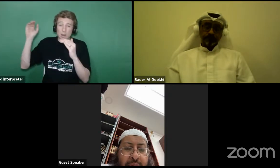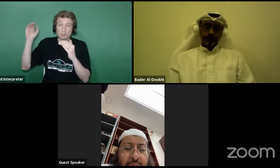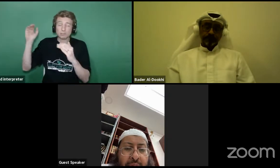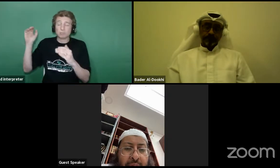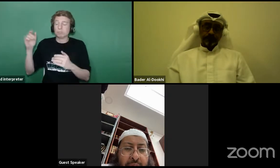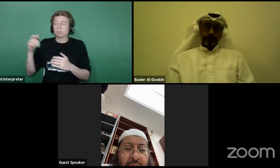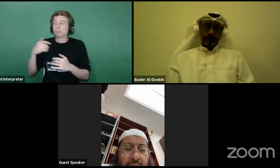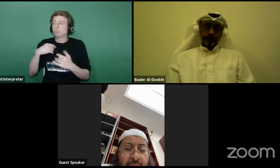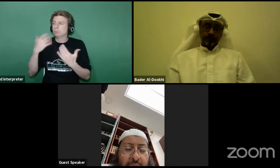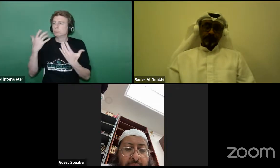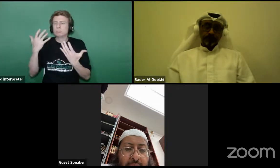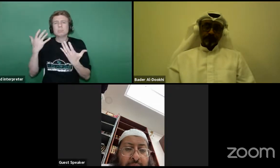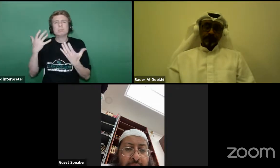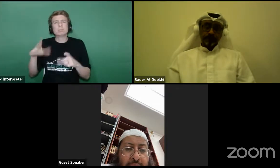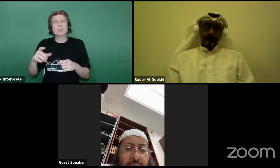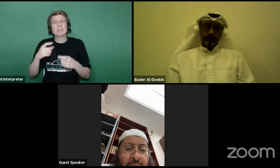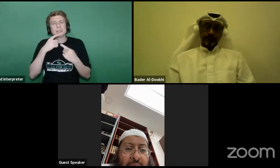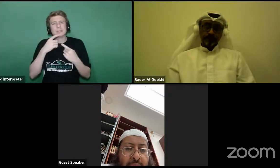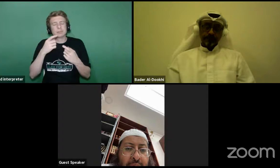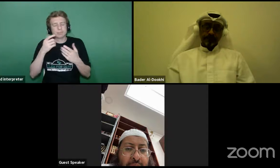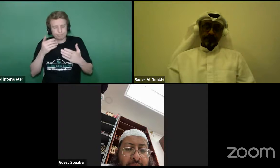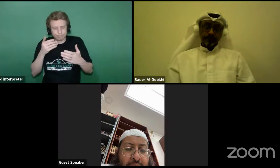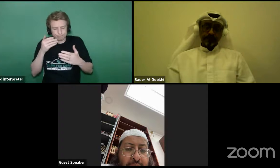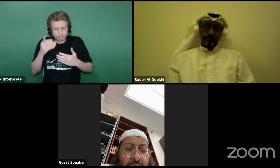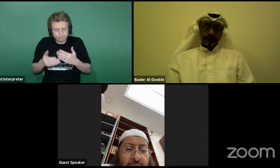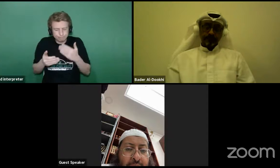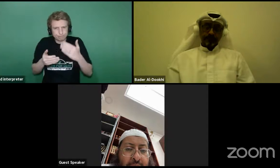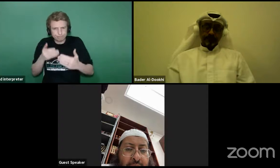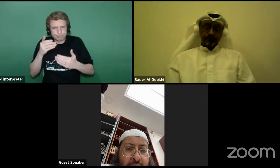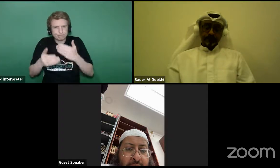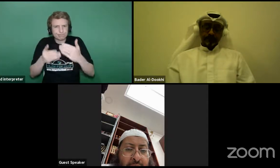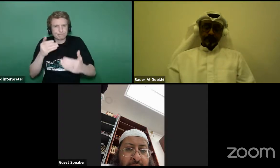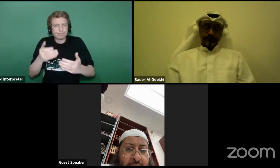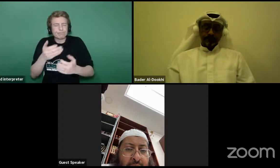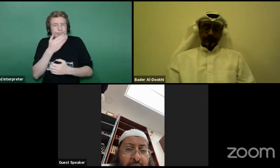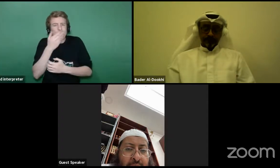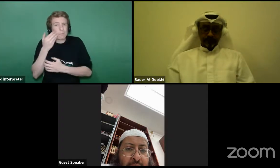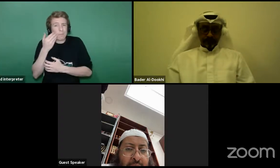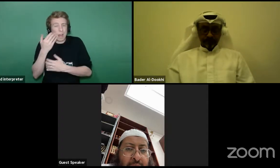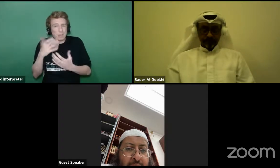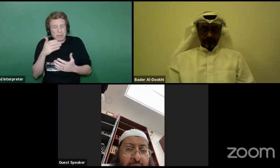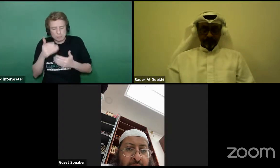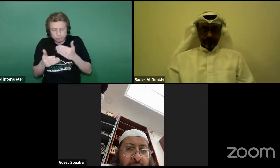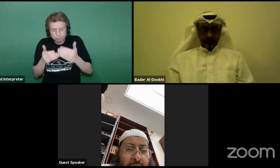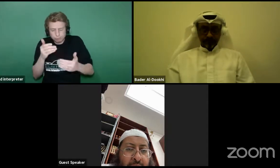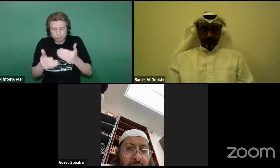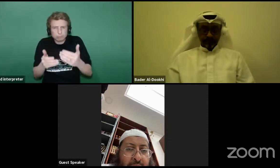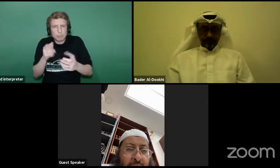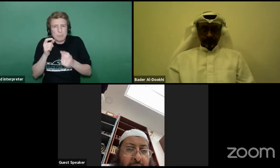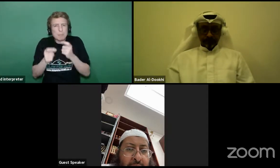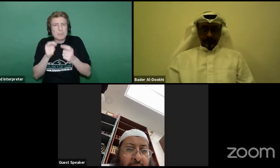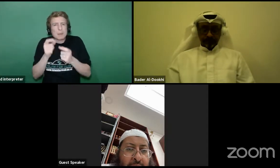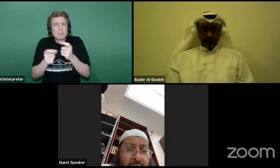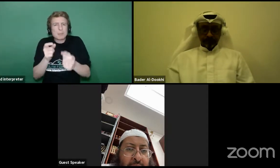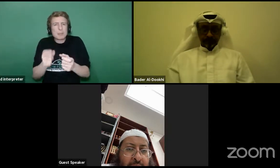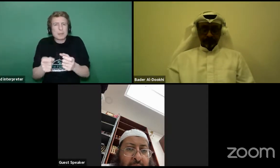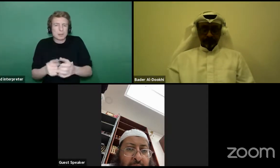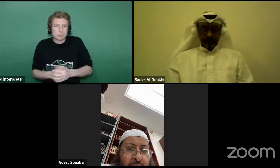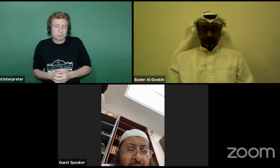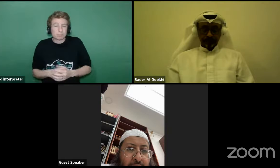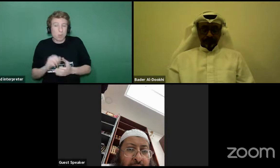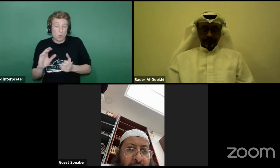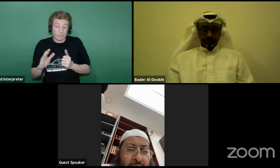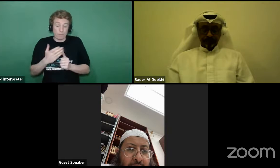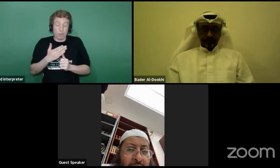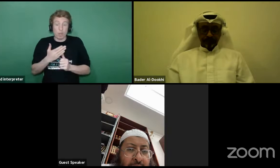the obligation of fasting in this piecemeal manner, whereby He started it as an optional